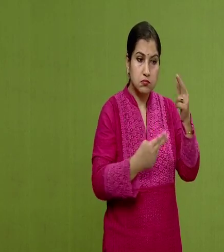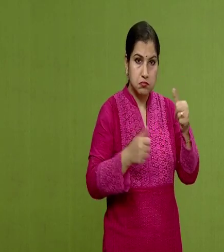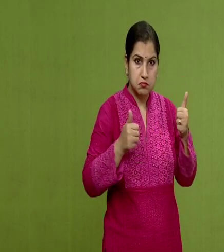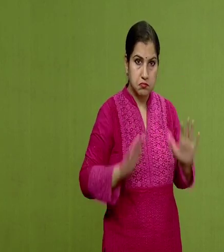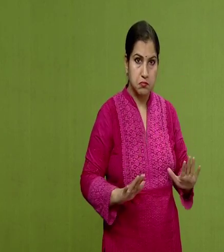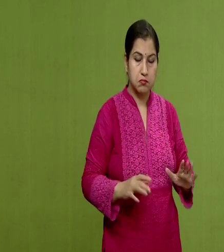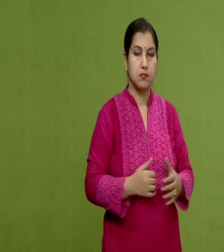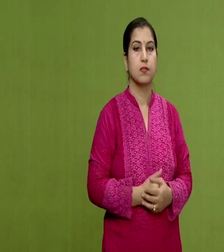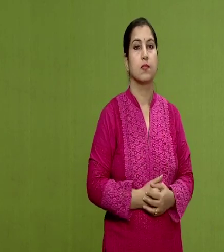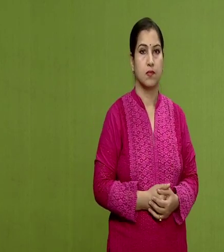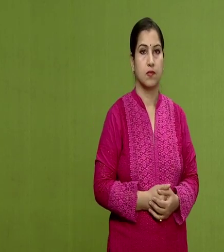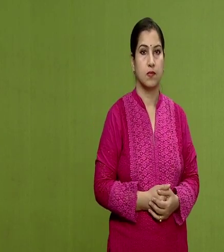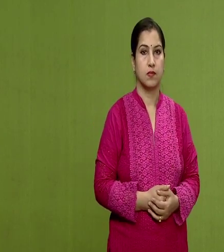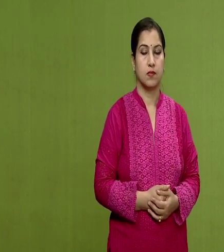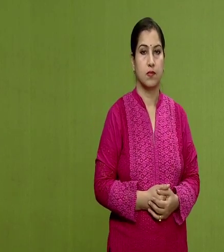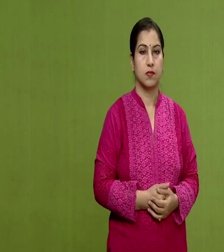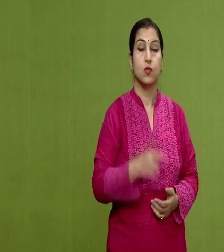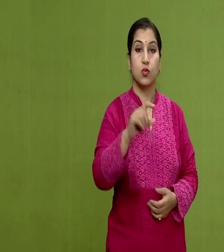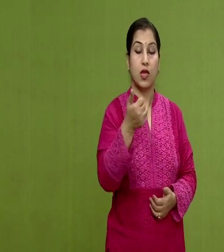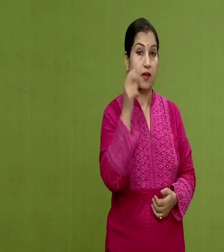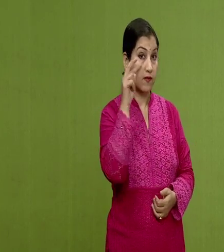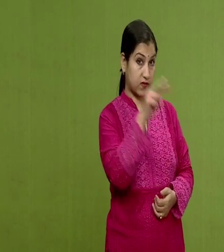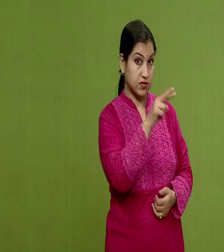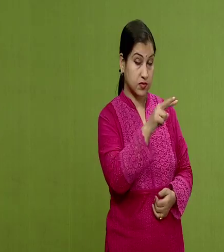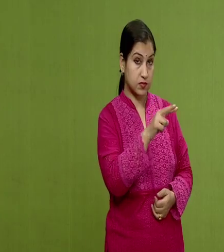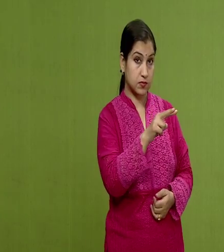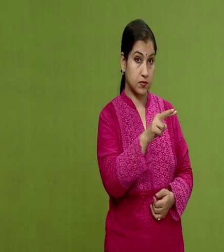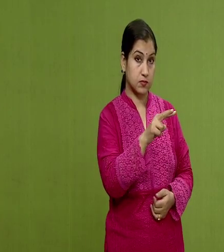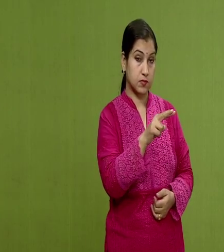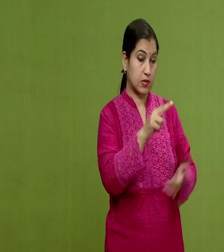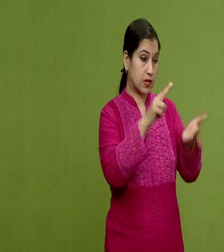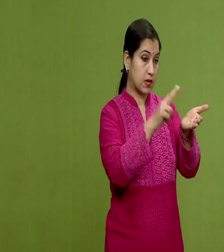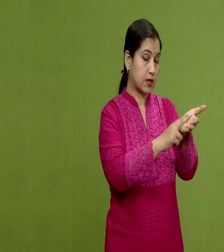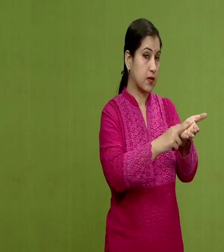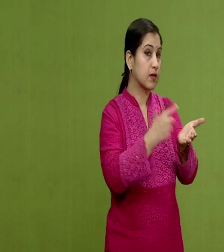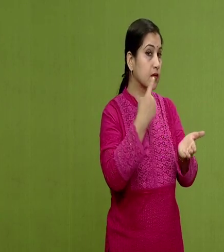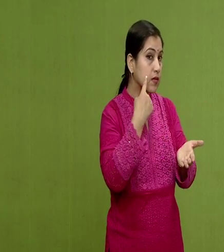well. You may visit the NIOS website